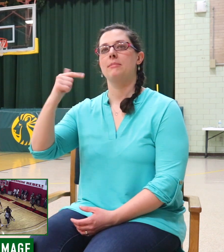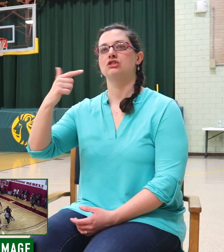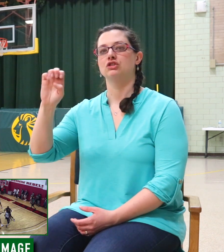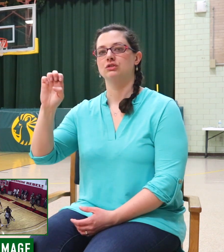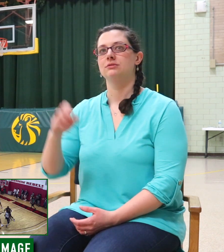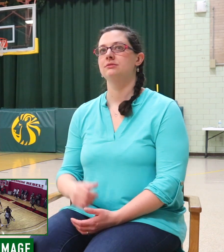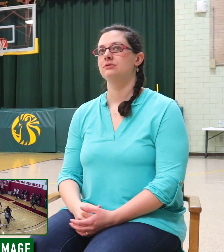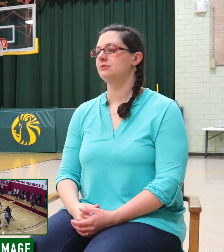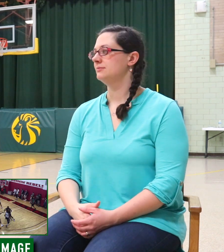Scrimmage